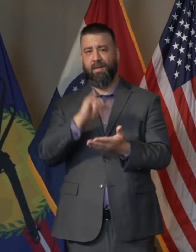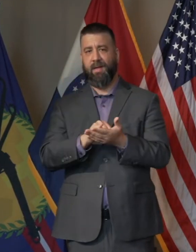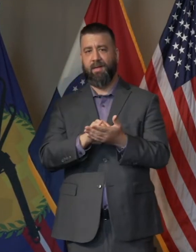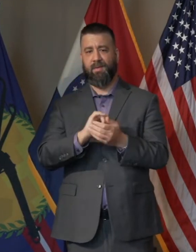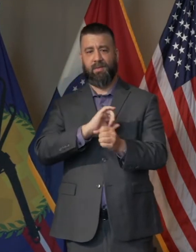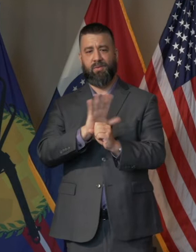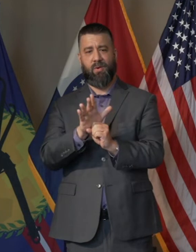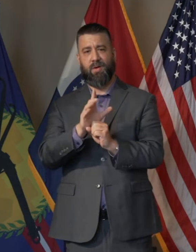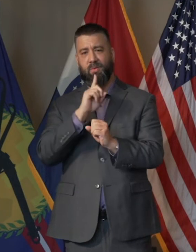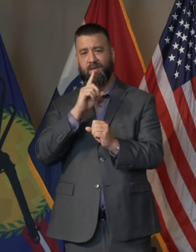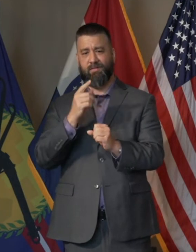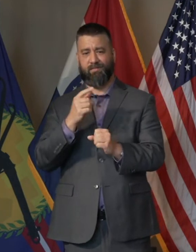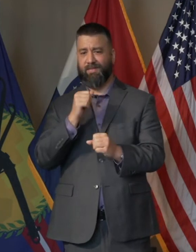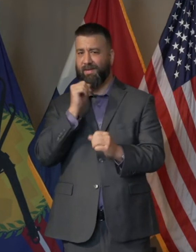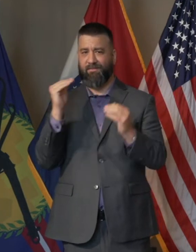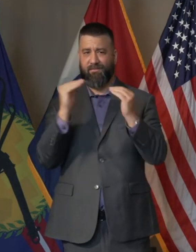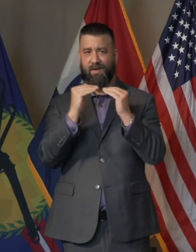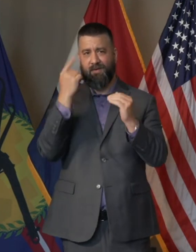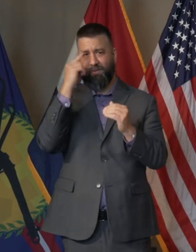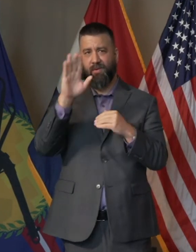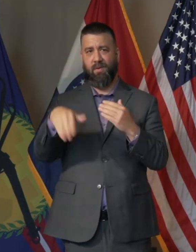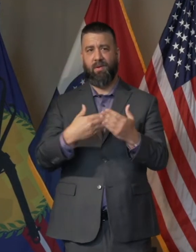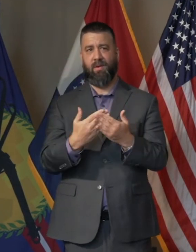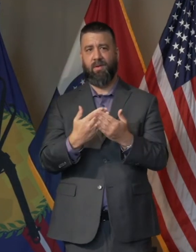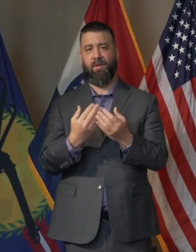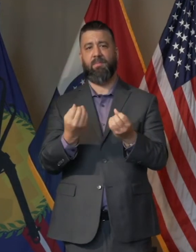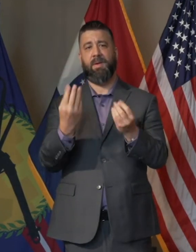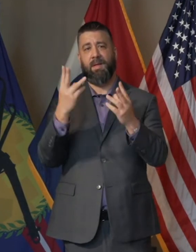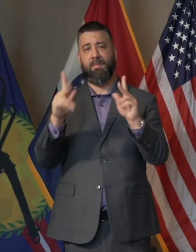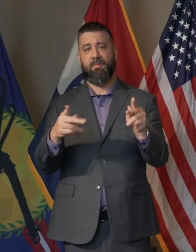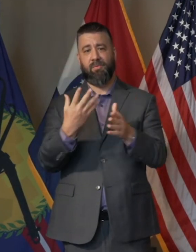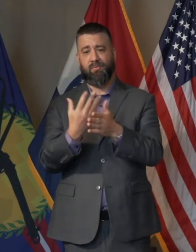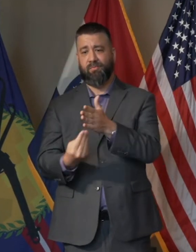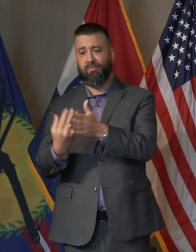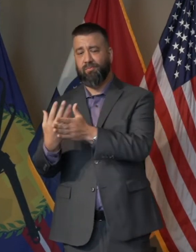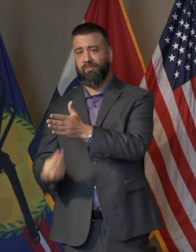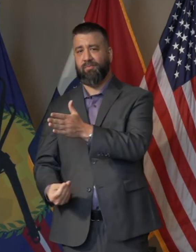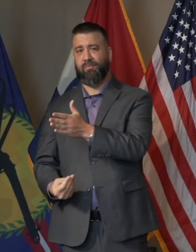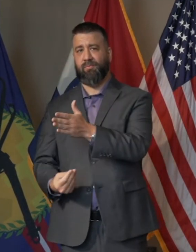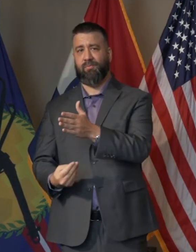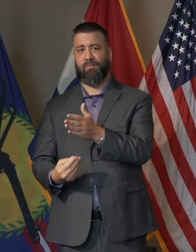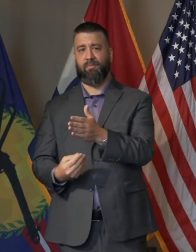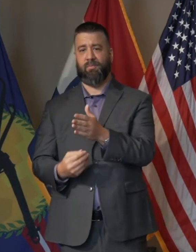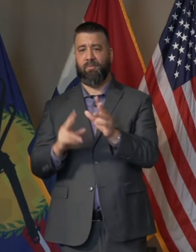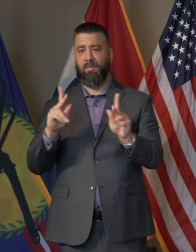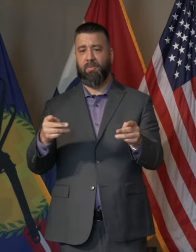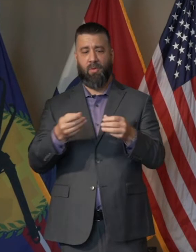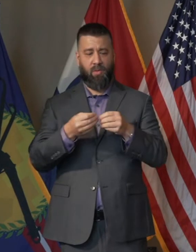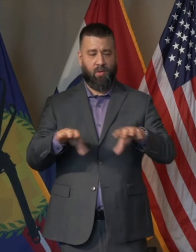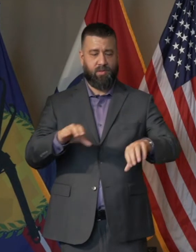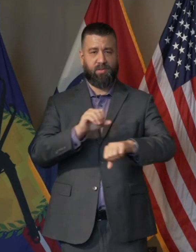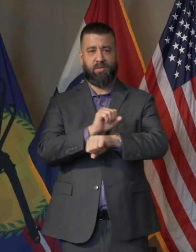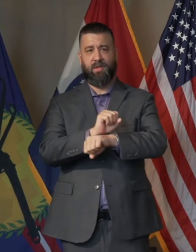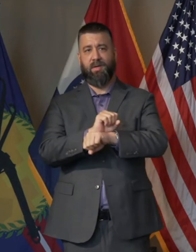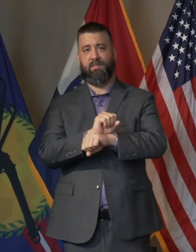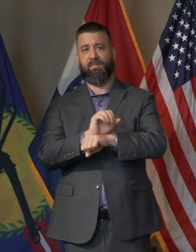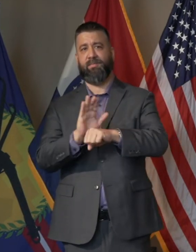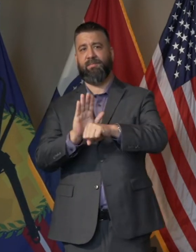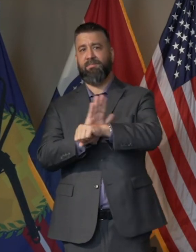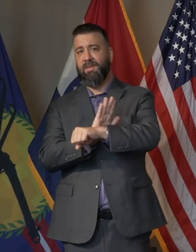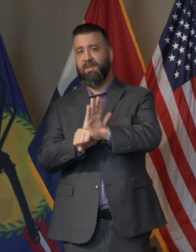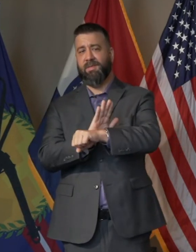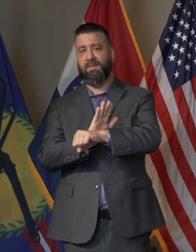disadvantaged everyone. There's been terrible loss of life in our community. People have lost their jobs.